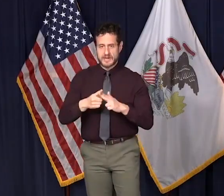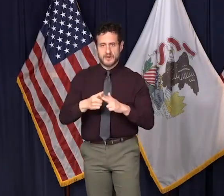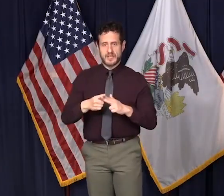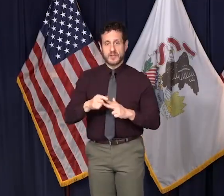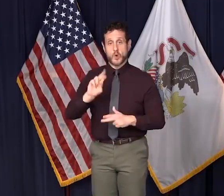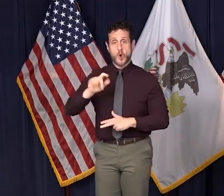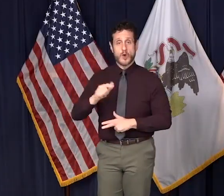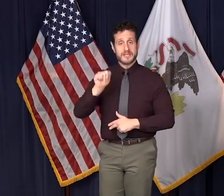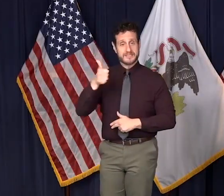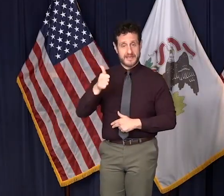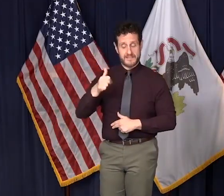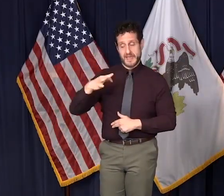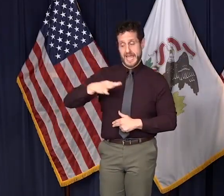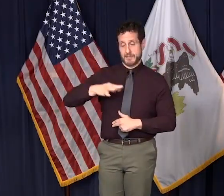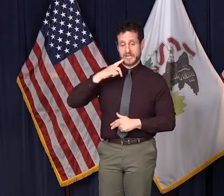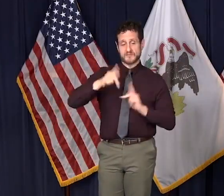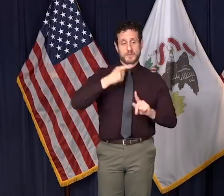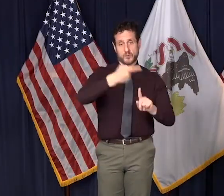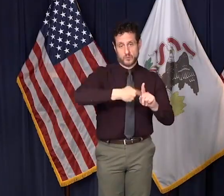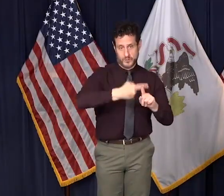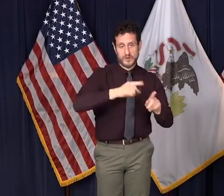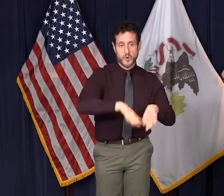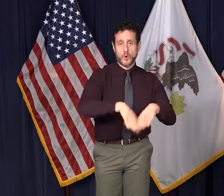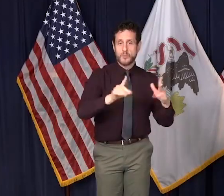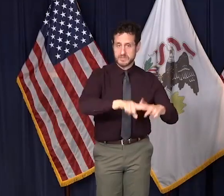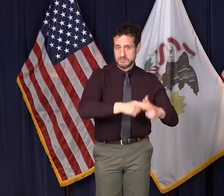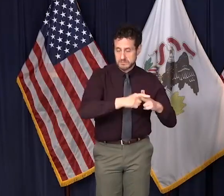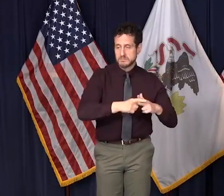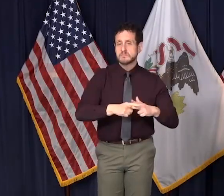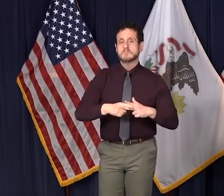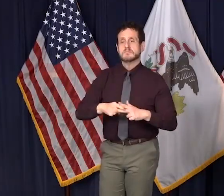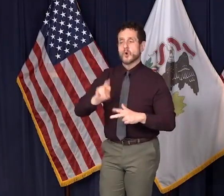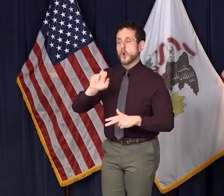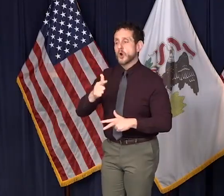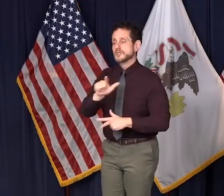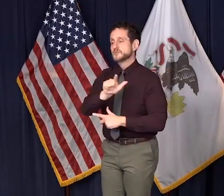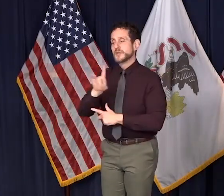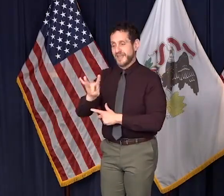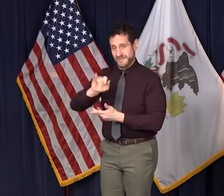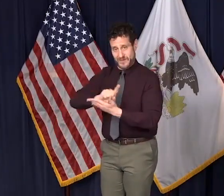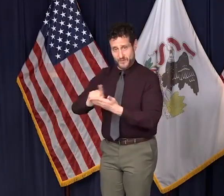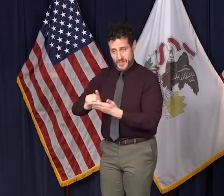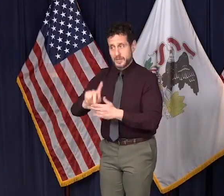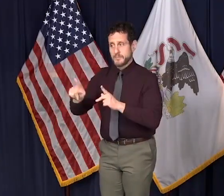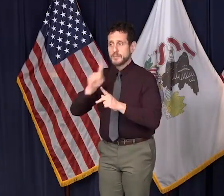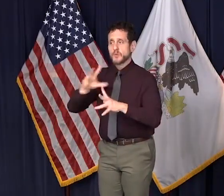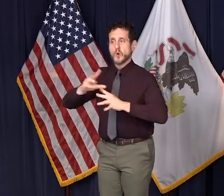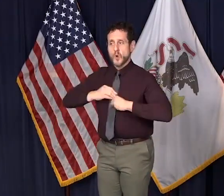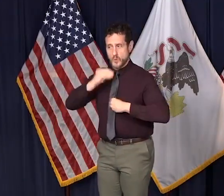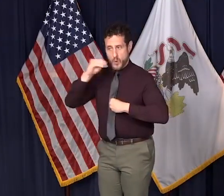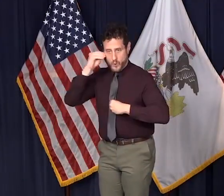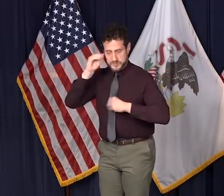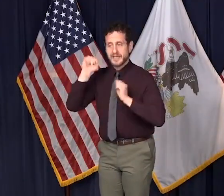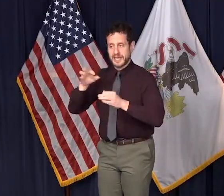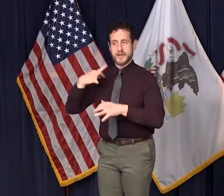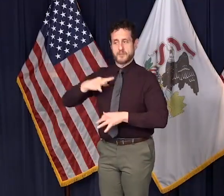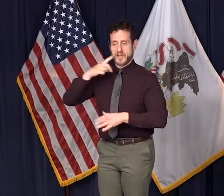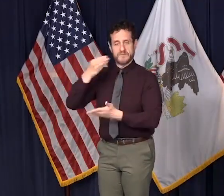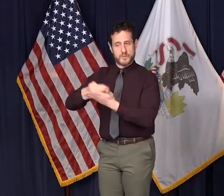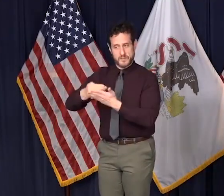renters, and then the week of August 28th for homeowners. Through the fall, recipients will be awarded grants